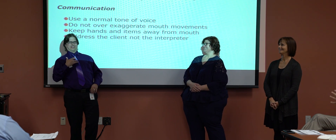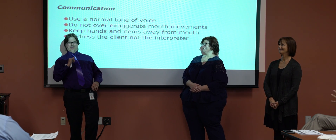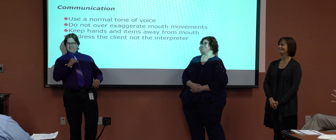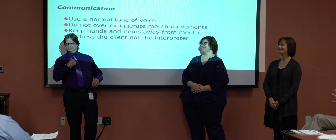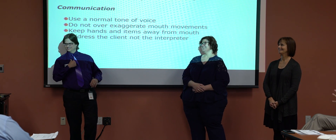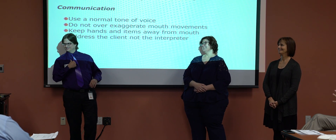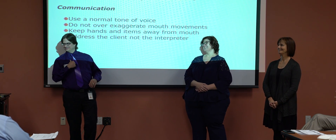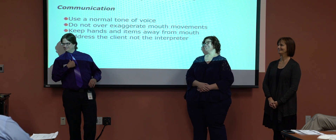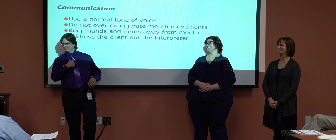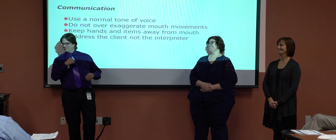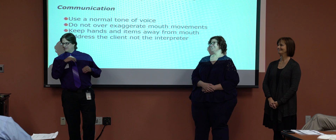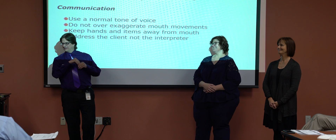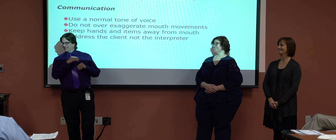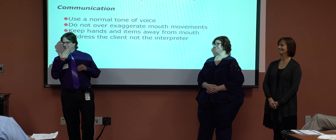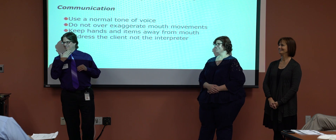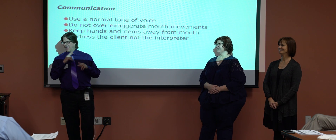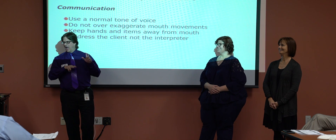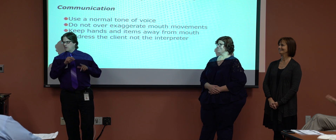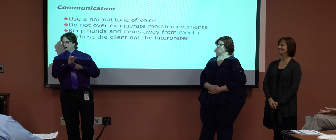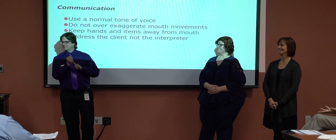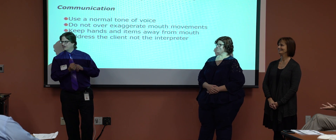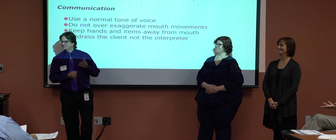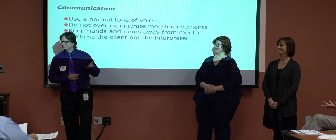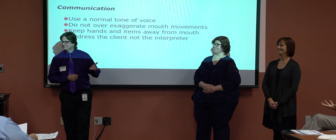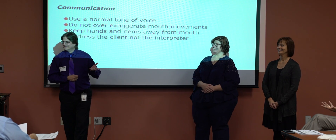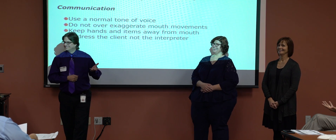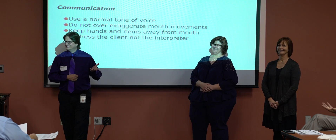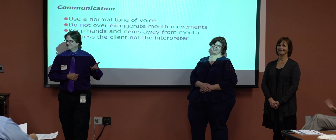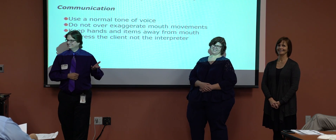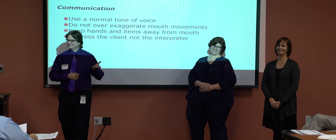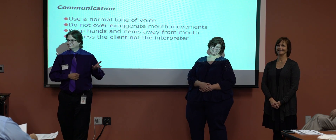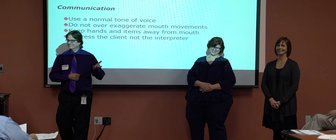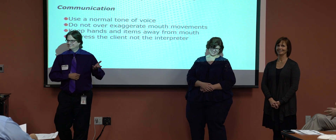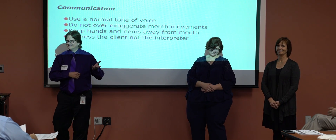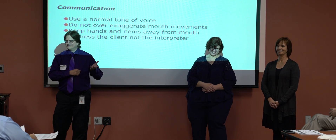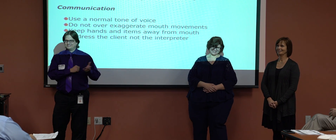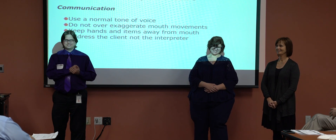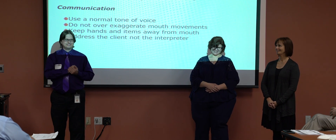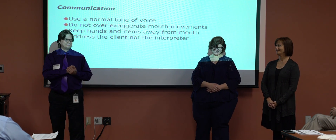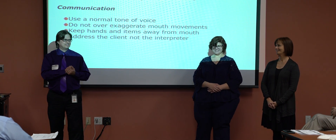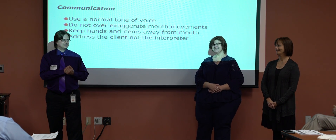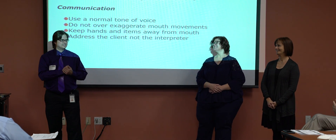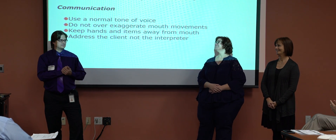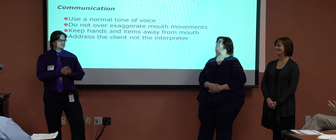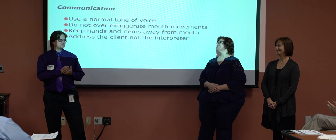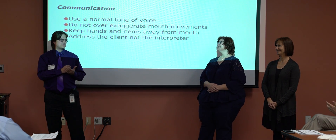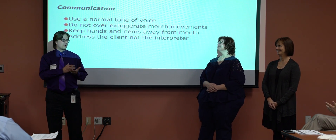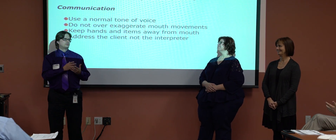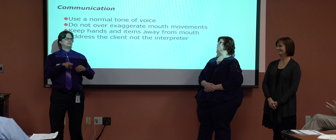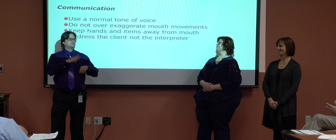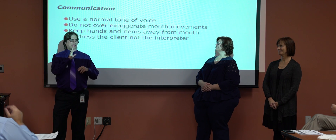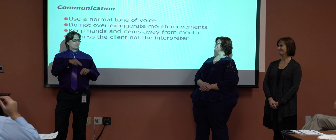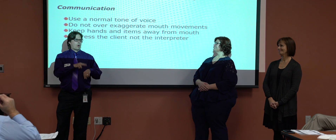over. And you know, for me, I mean, it makes it a very awkward situation for me looking.